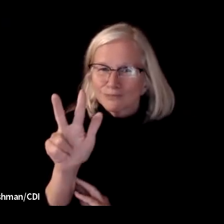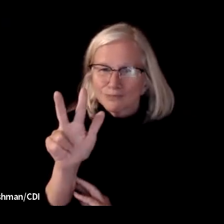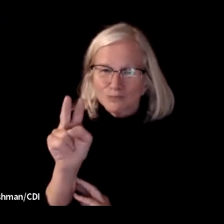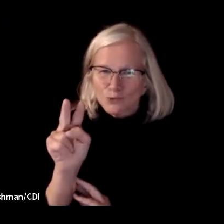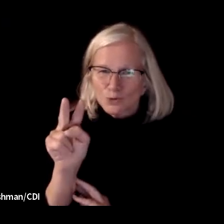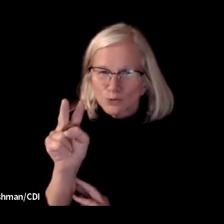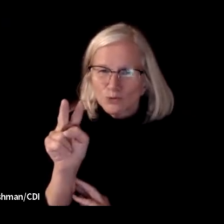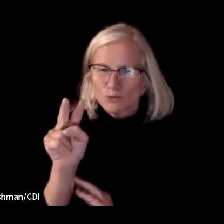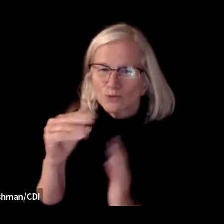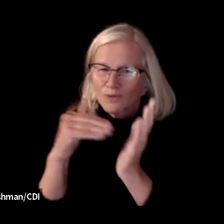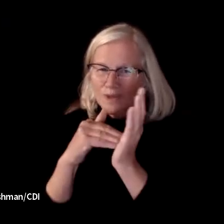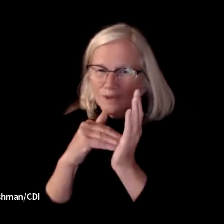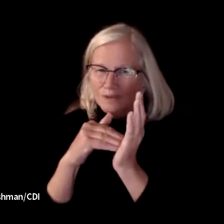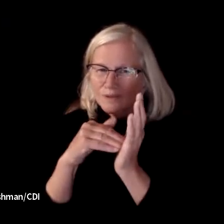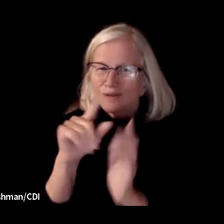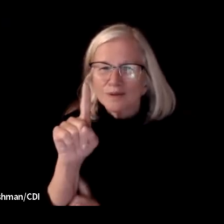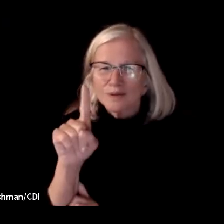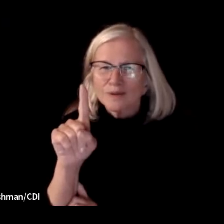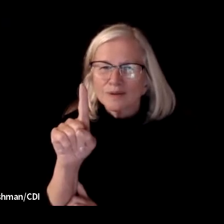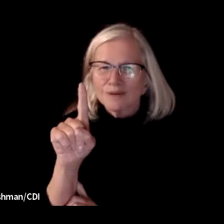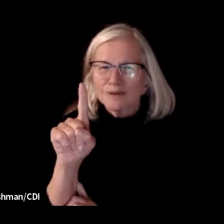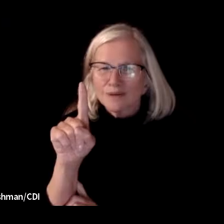732,001 cases and